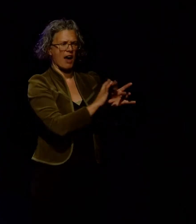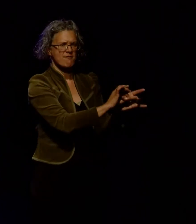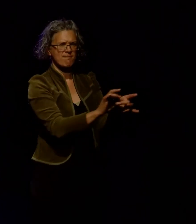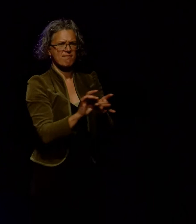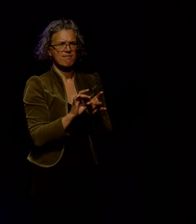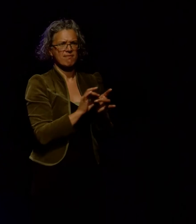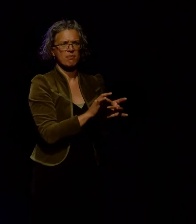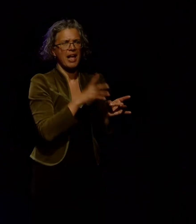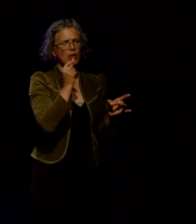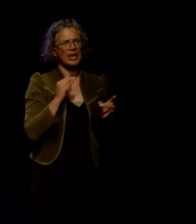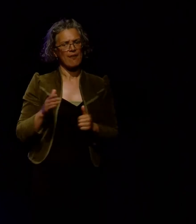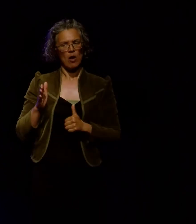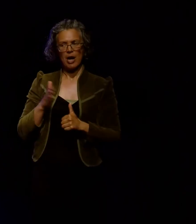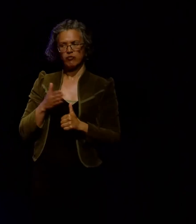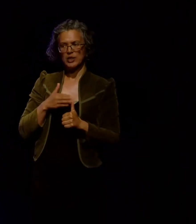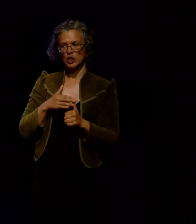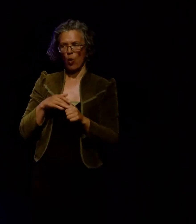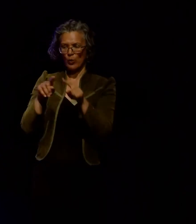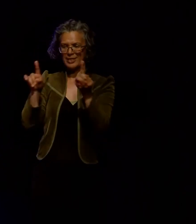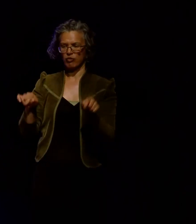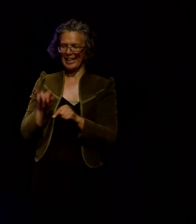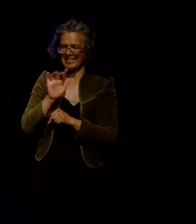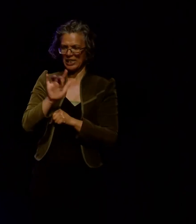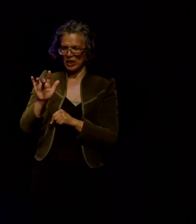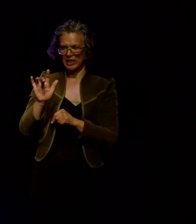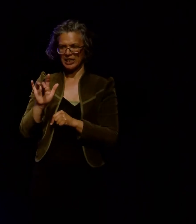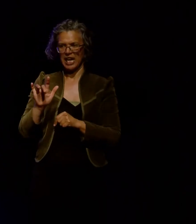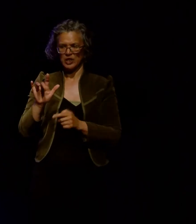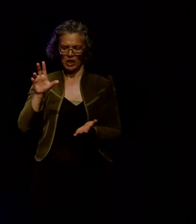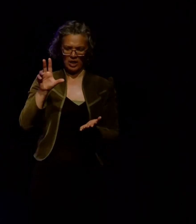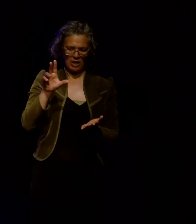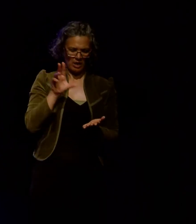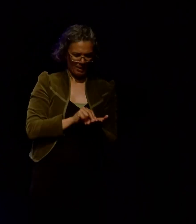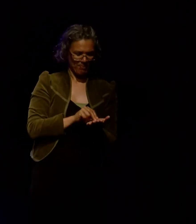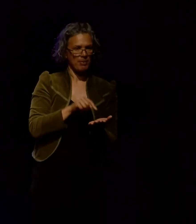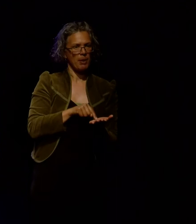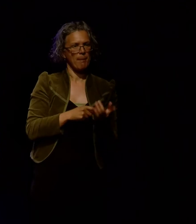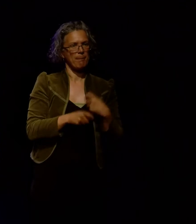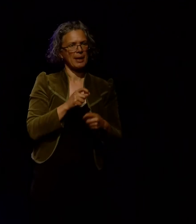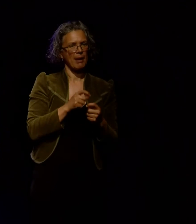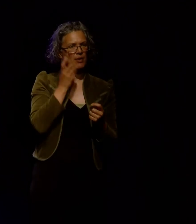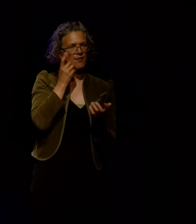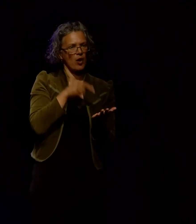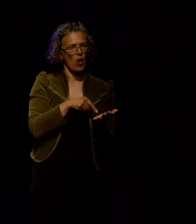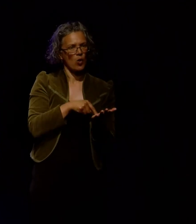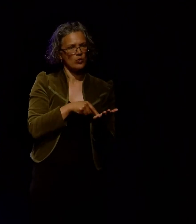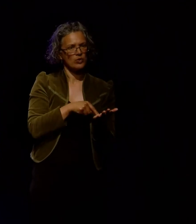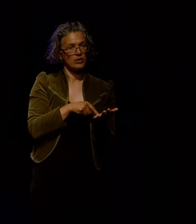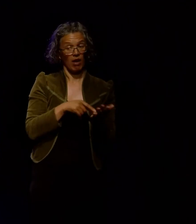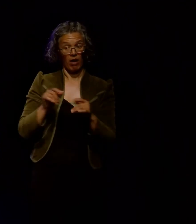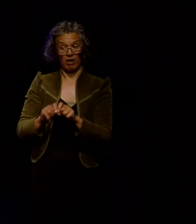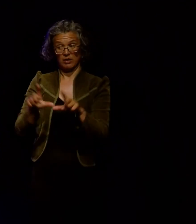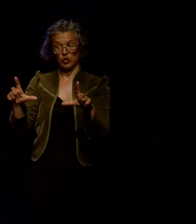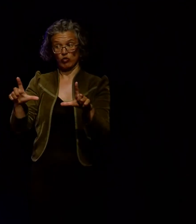to translate from its original touchscreen setup into a mobile app. These partners provided large digital screens suitable to capture